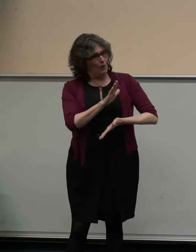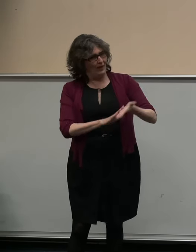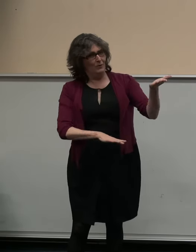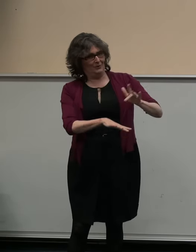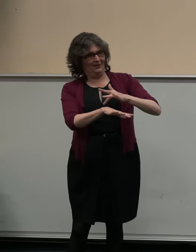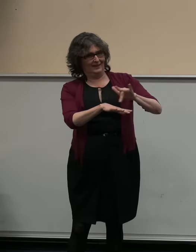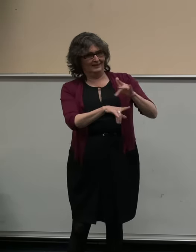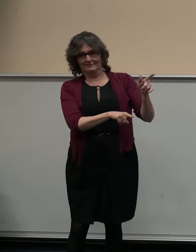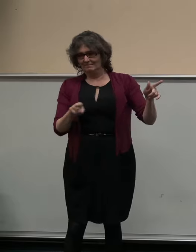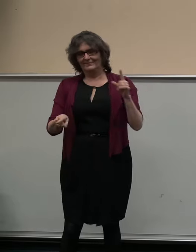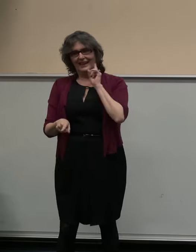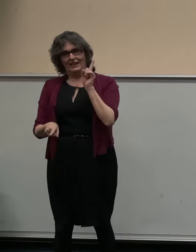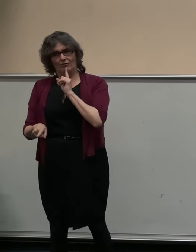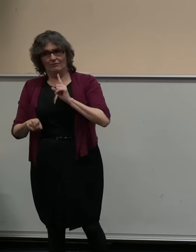work for them.